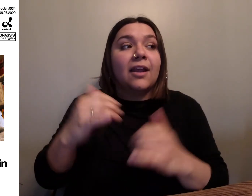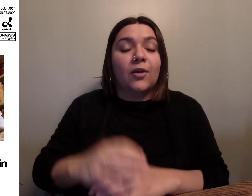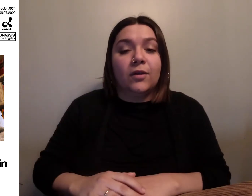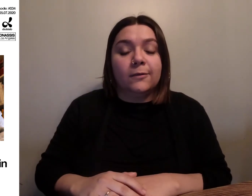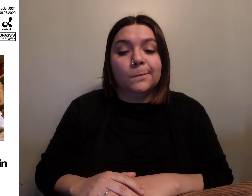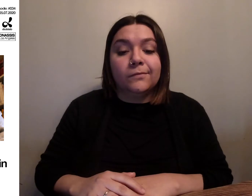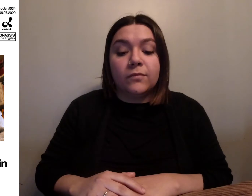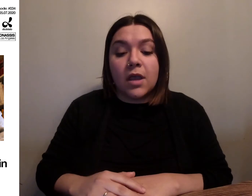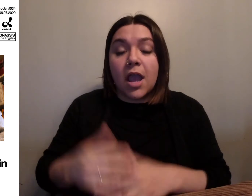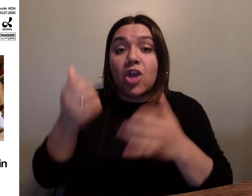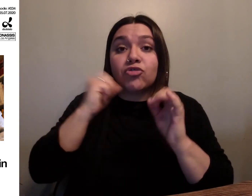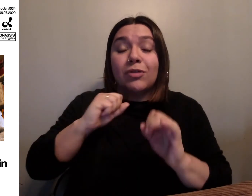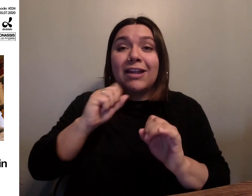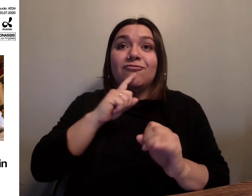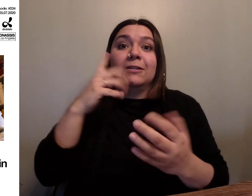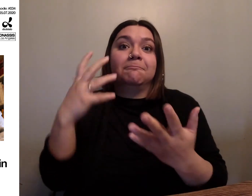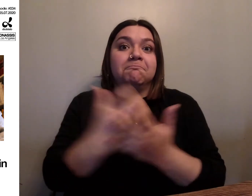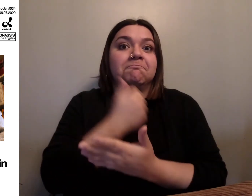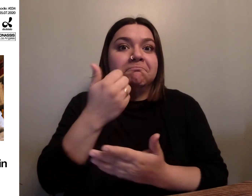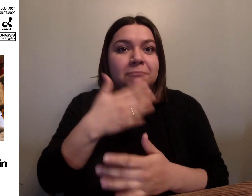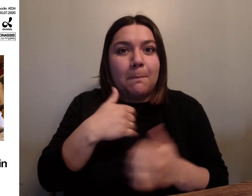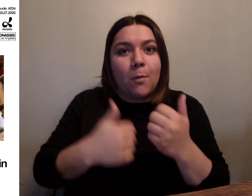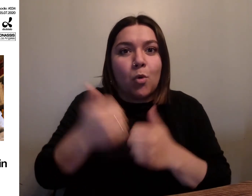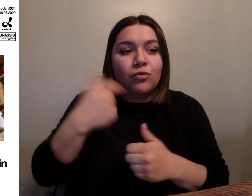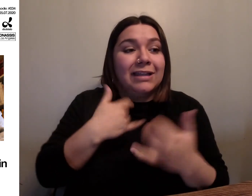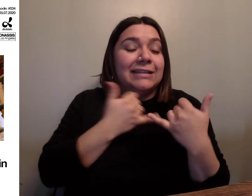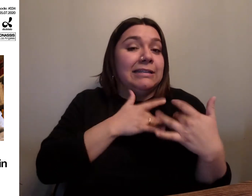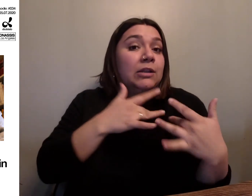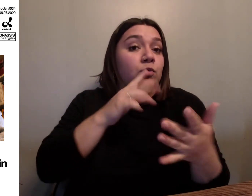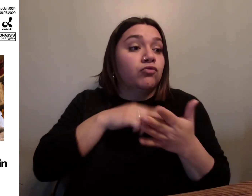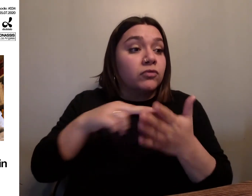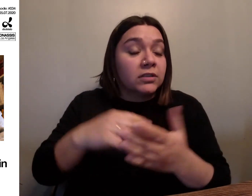I try to make the most of it. I read,